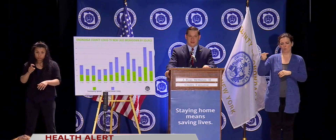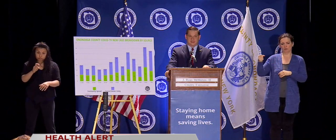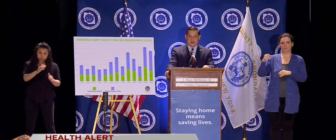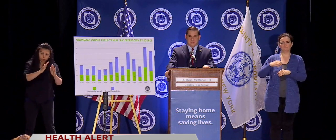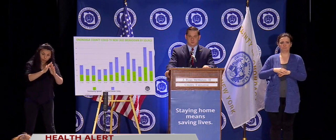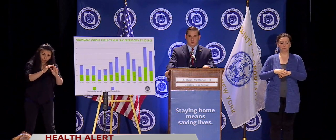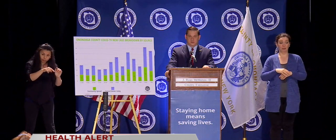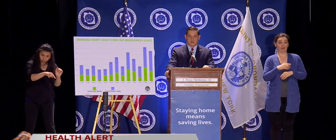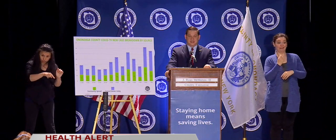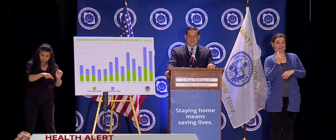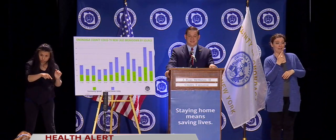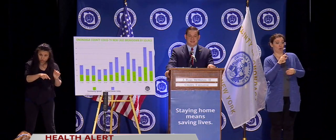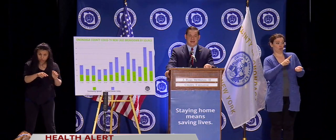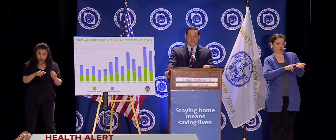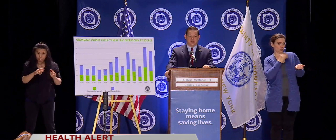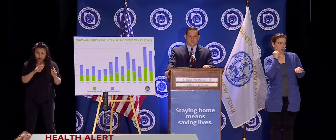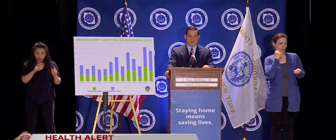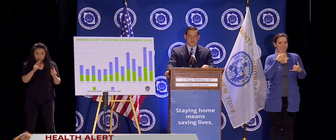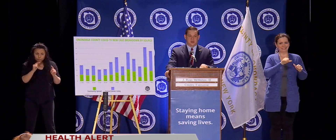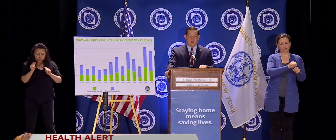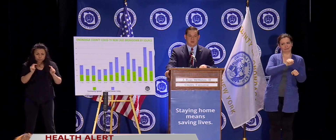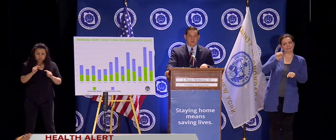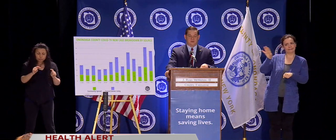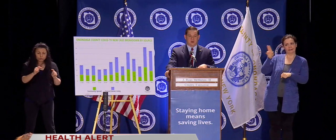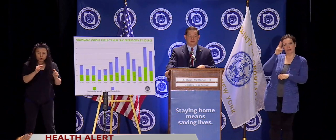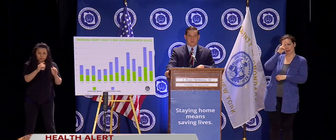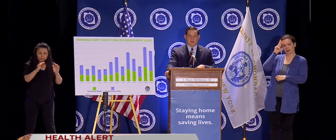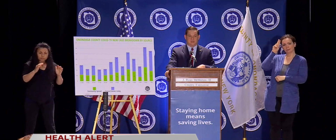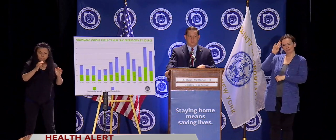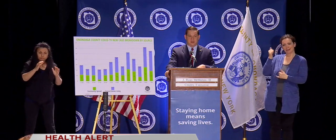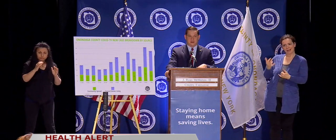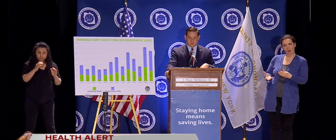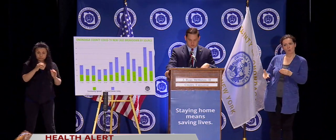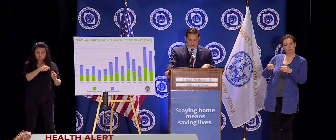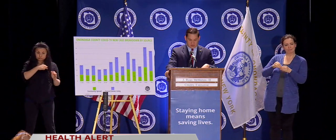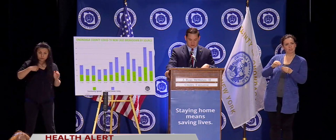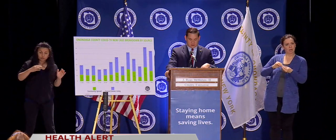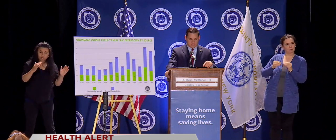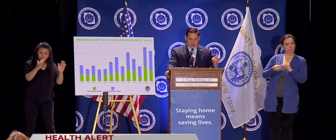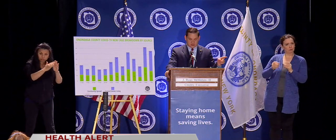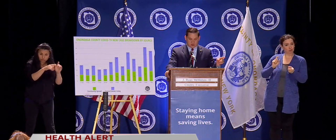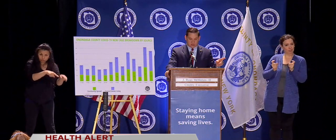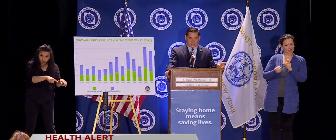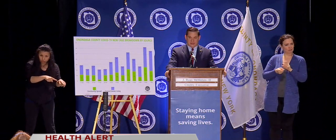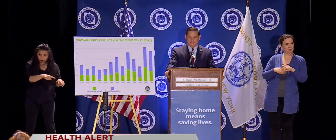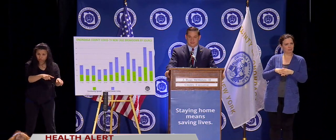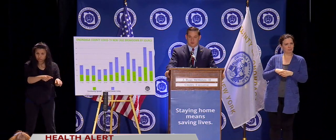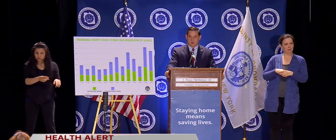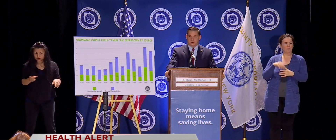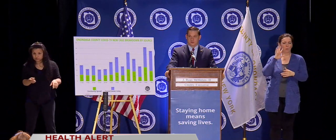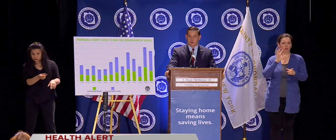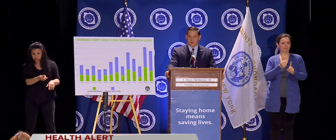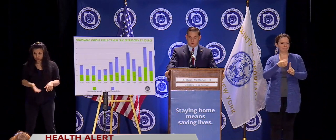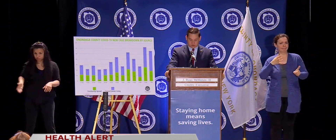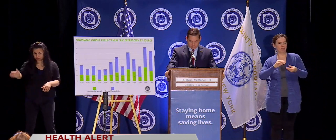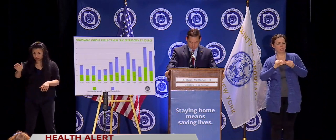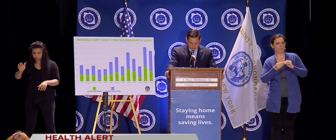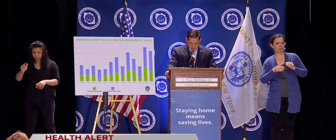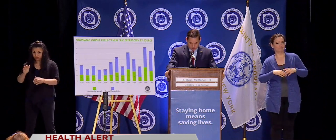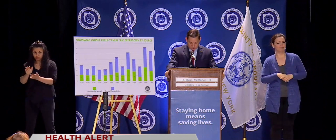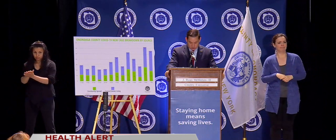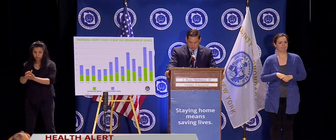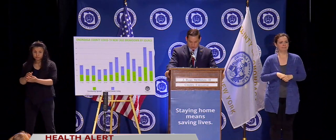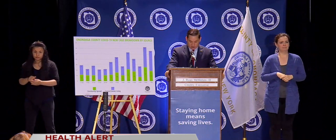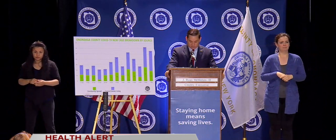pushing clients to hospitals. This has not changed. I will give an update in a minute after these data on a call I had today where this is going to